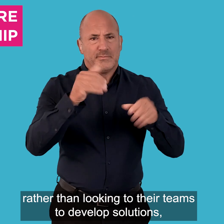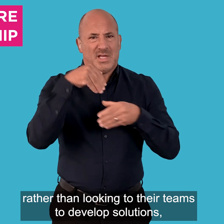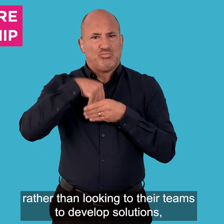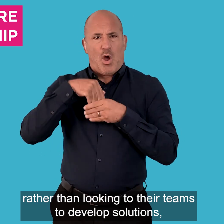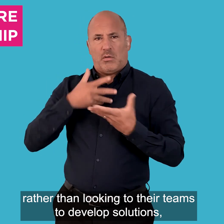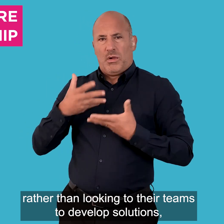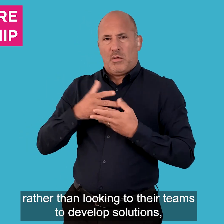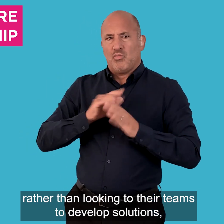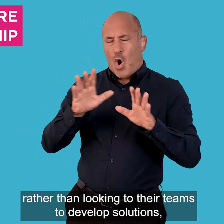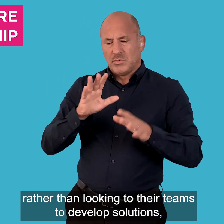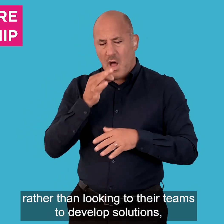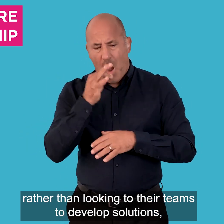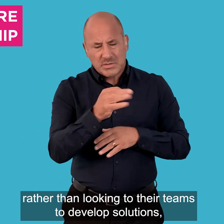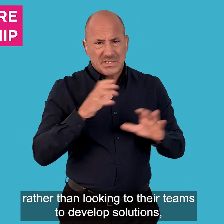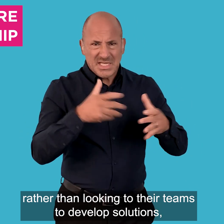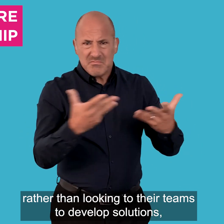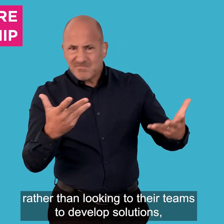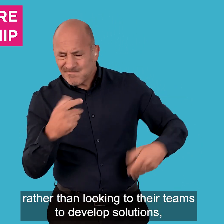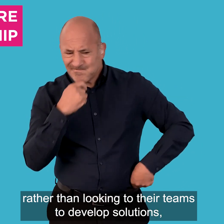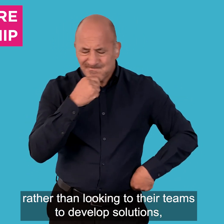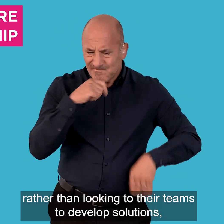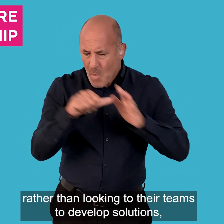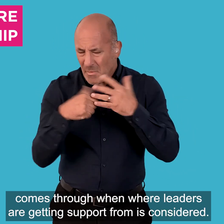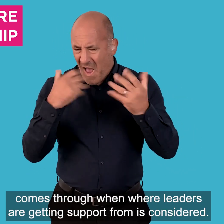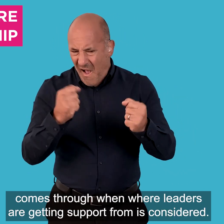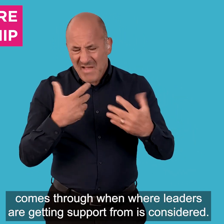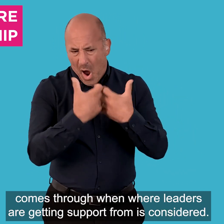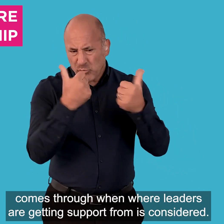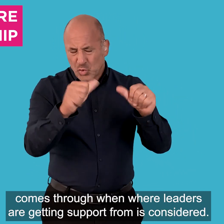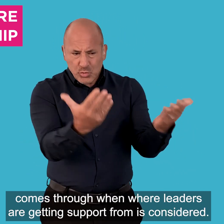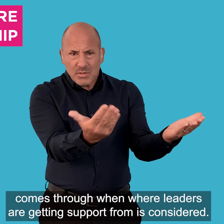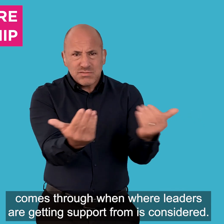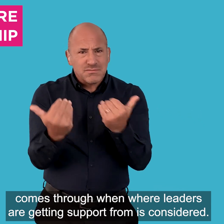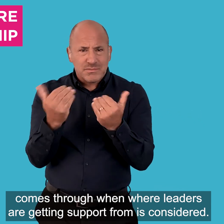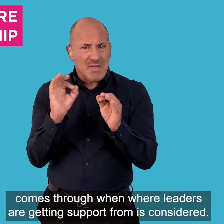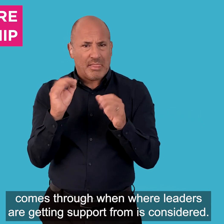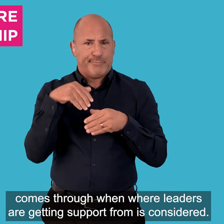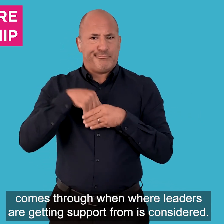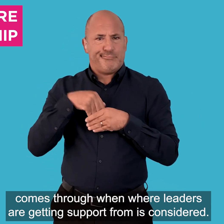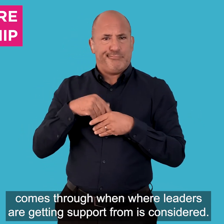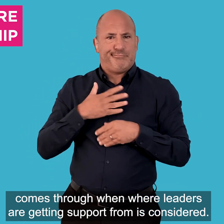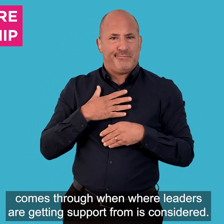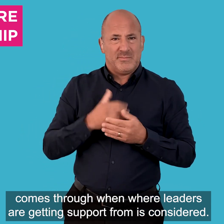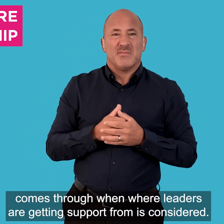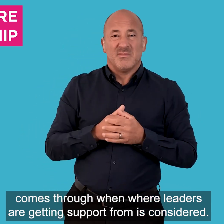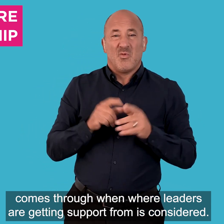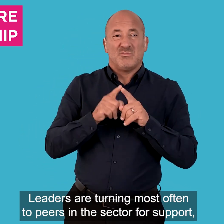rather than looking to their teams to develop solutions comes through when where leaders are getting support from is